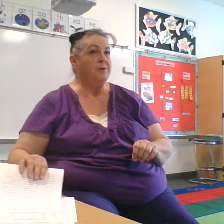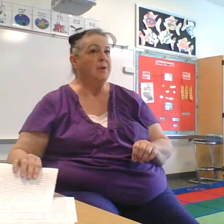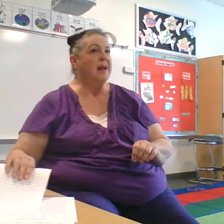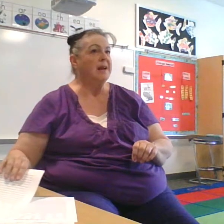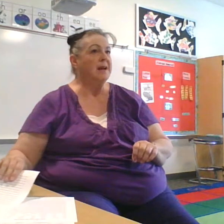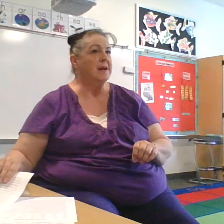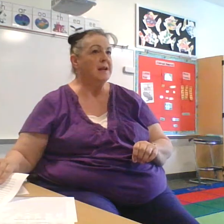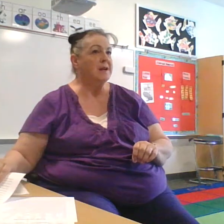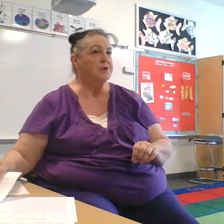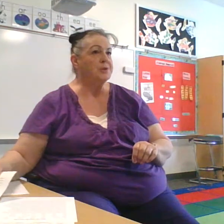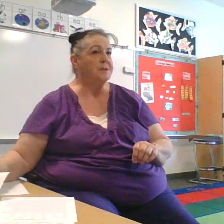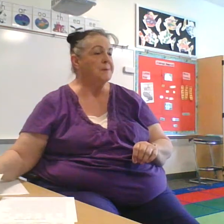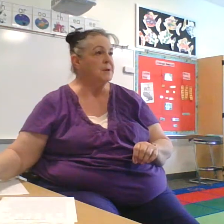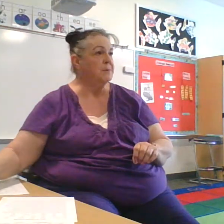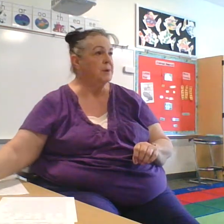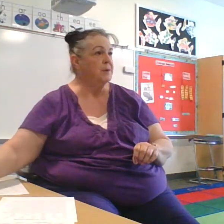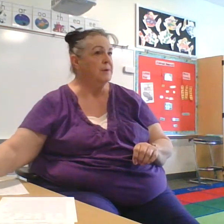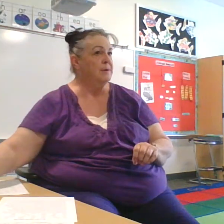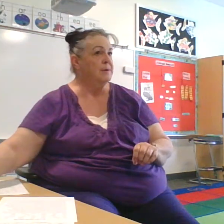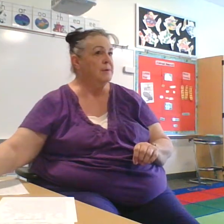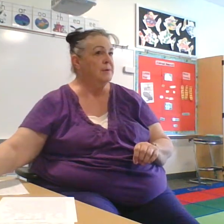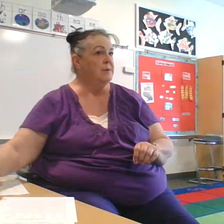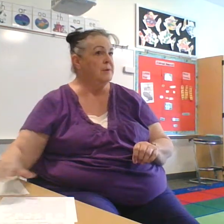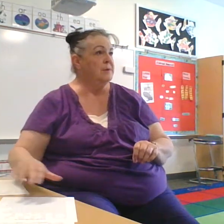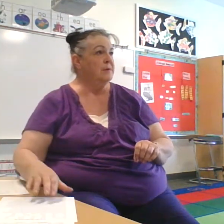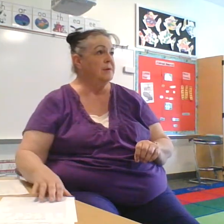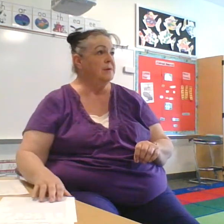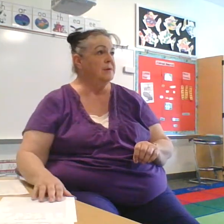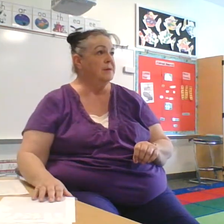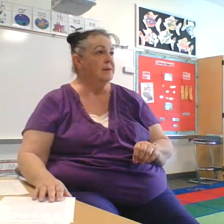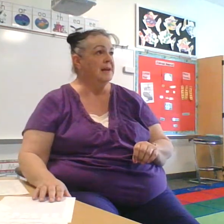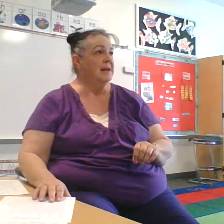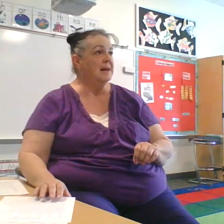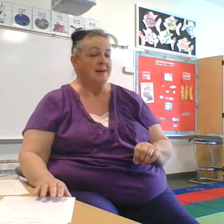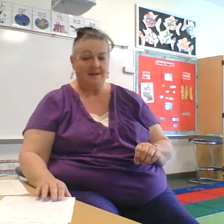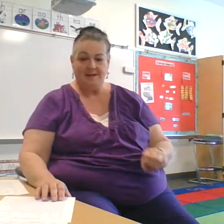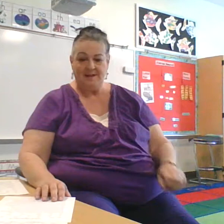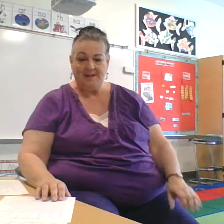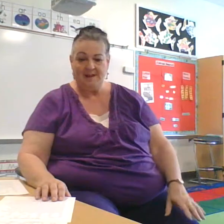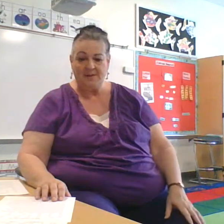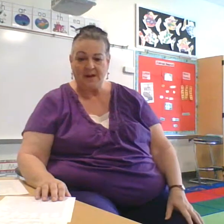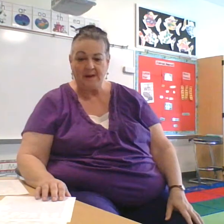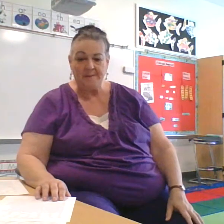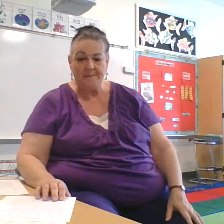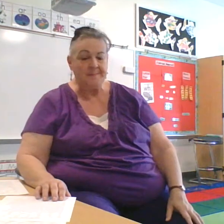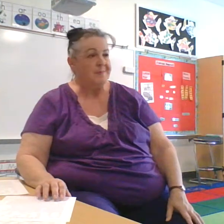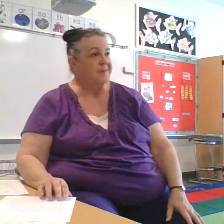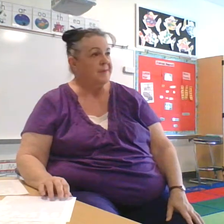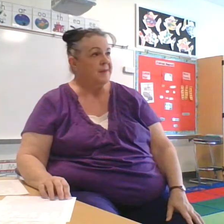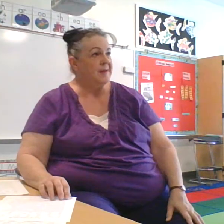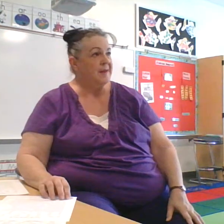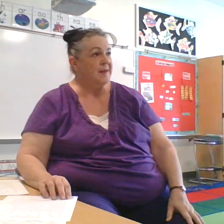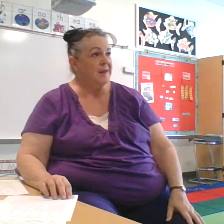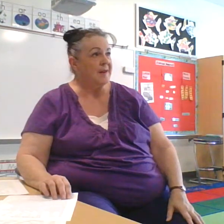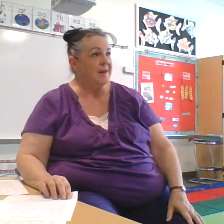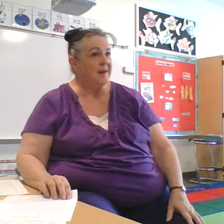like, at lunch or something tomorrow. The same link for the room. It should be, yeah. Yeah. I Okay. can send it to you if you want.